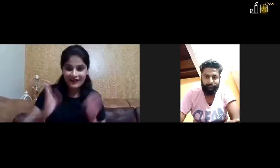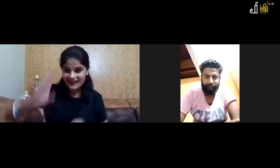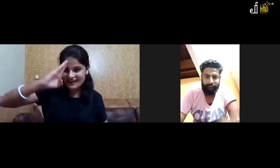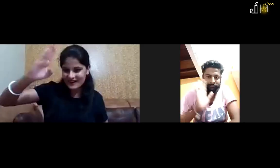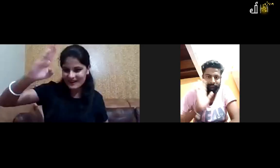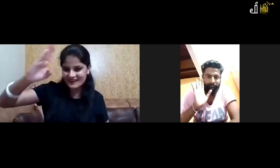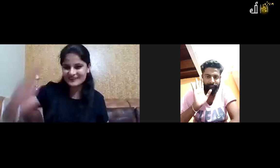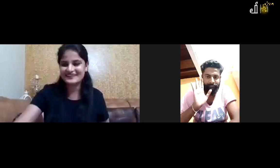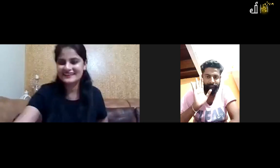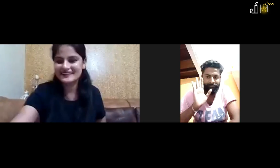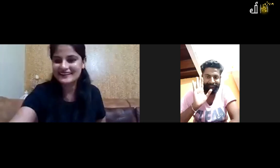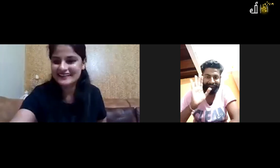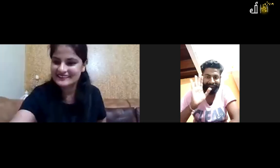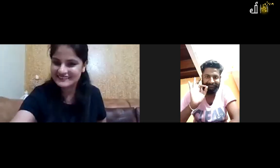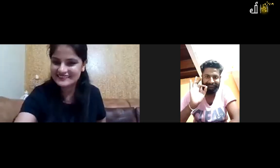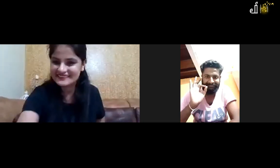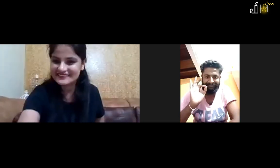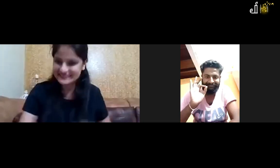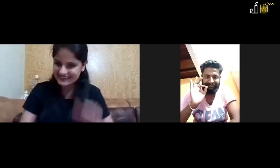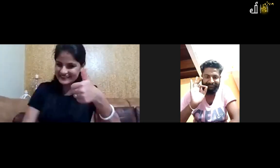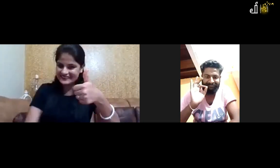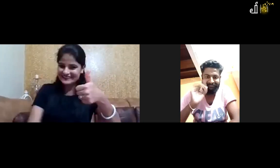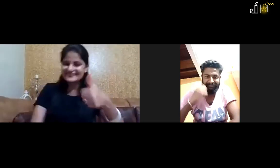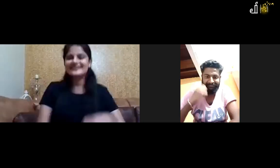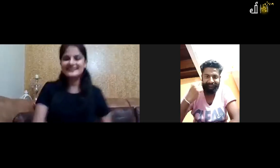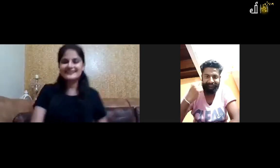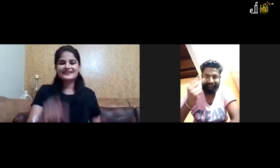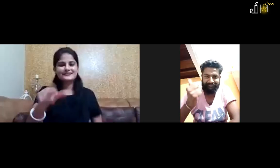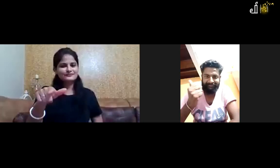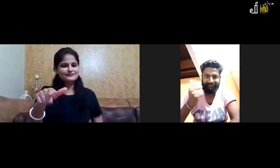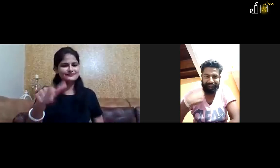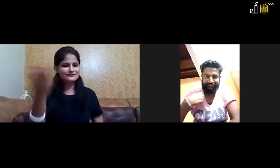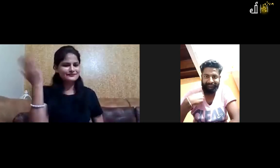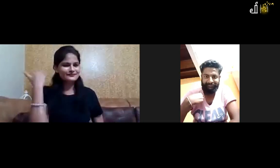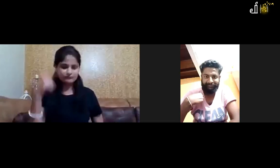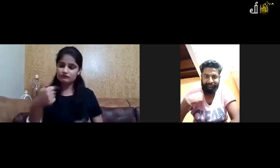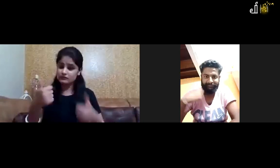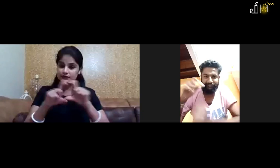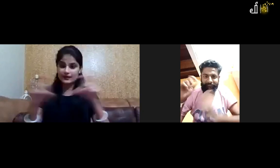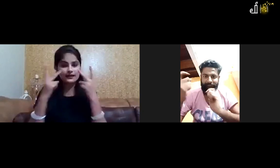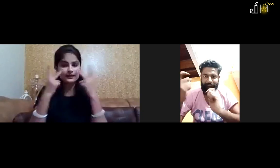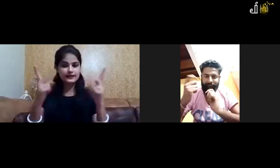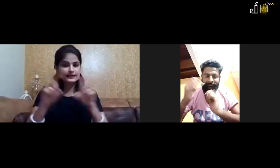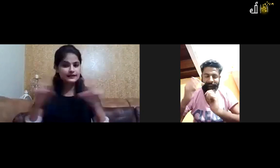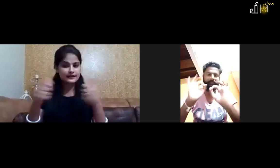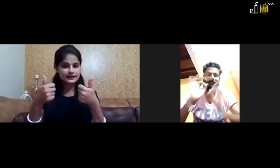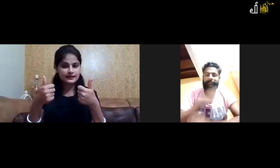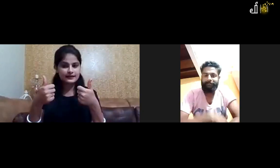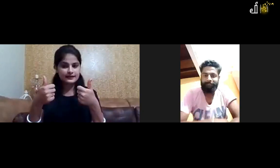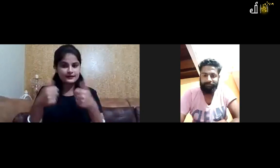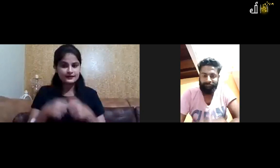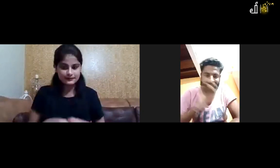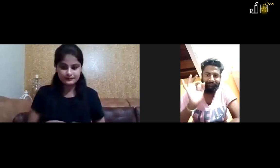Shubham. Hey, hi. Hello. Hi, hi. Great. Can you see me? So which oh yeah, I can